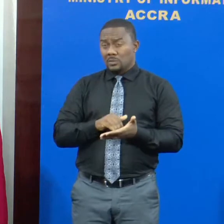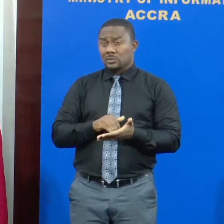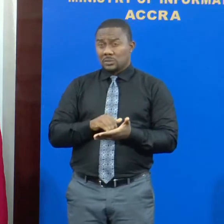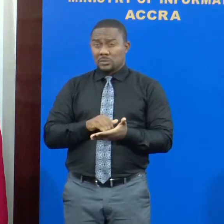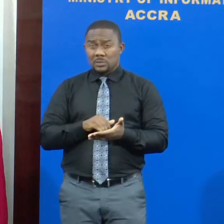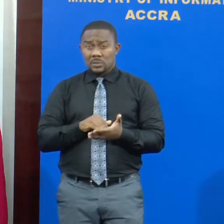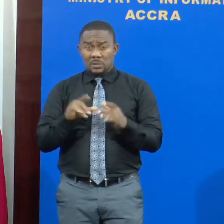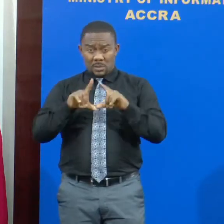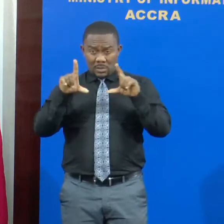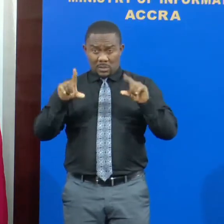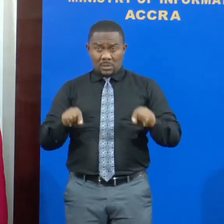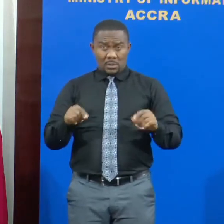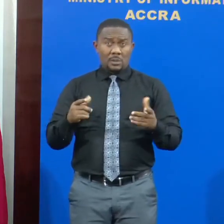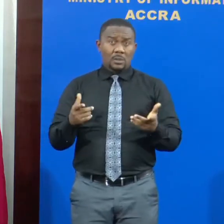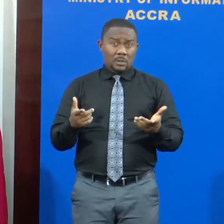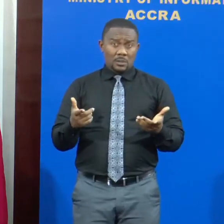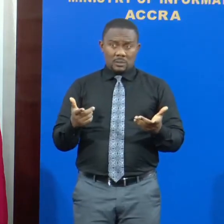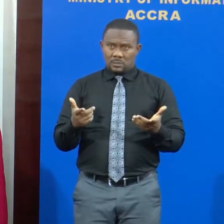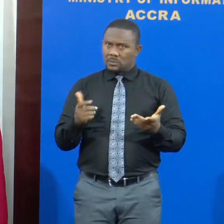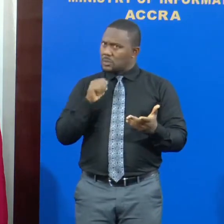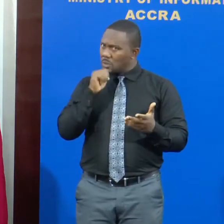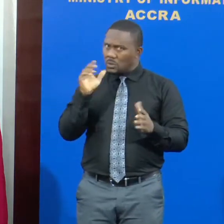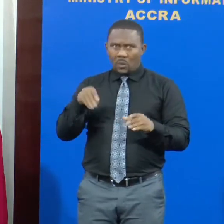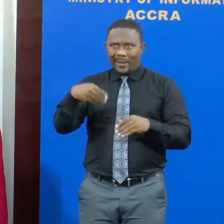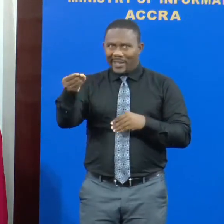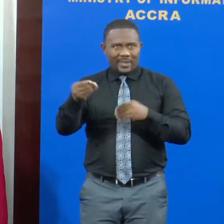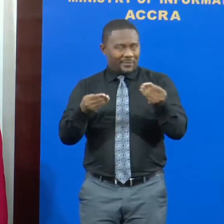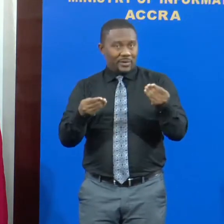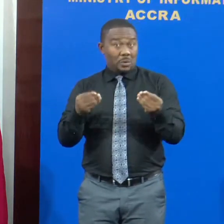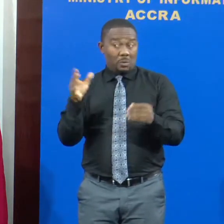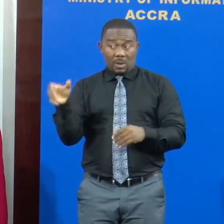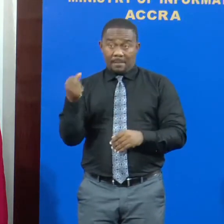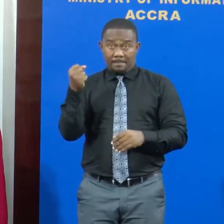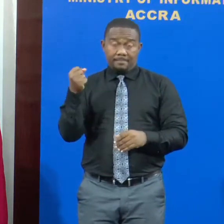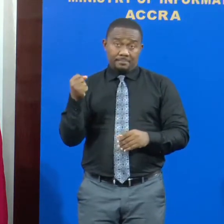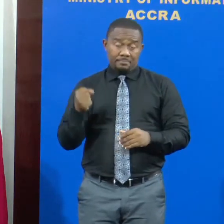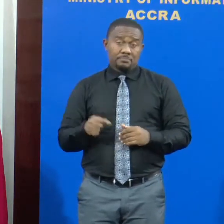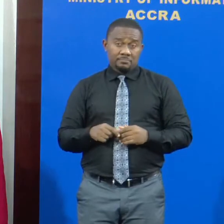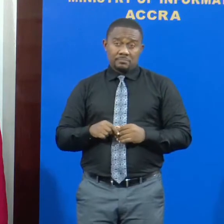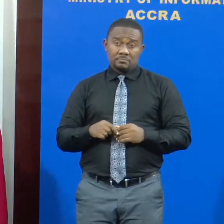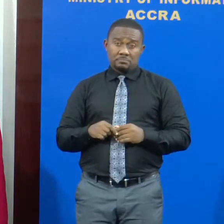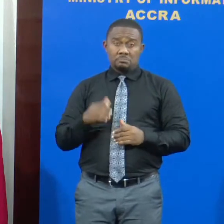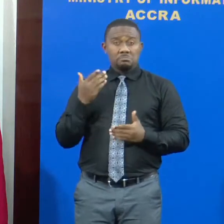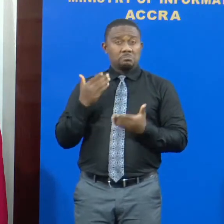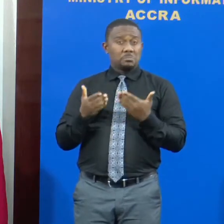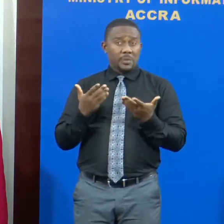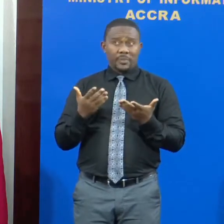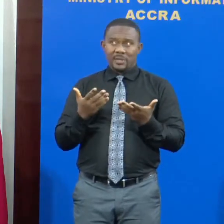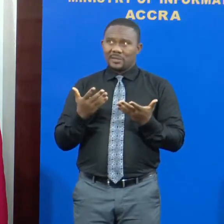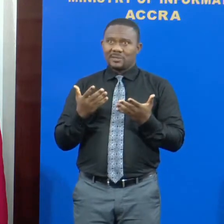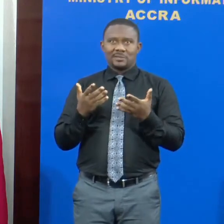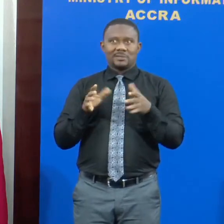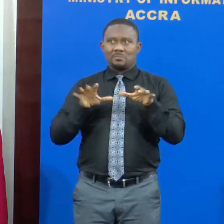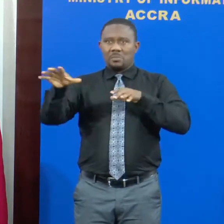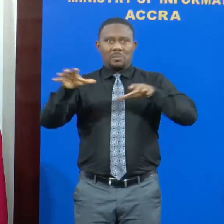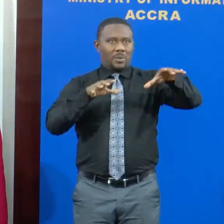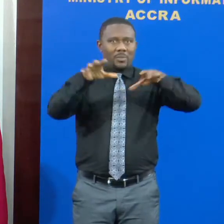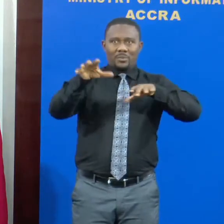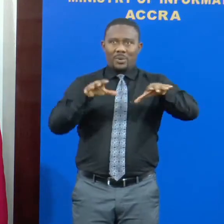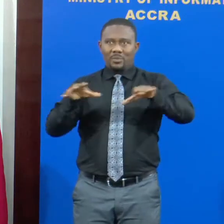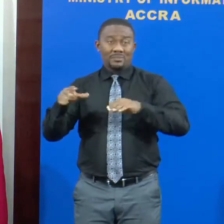sir, that have not been issued or claimed. And I'm saying that there may be a dislocation because people are looking